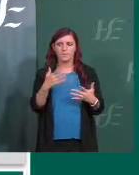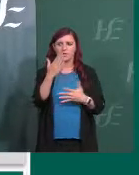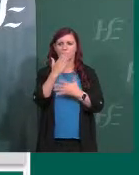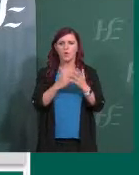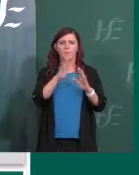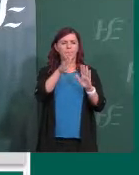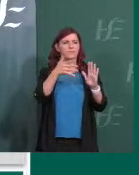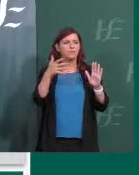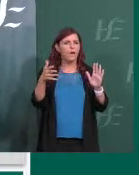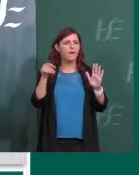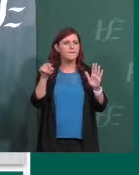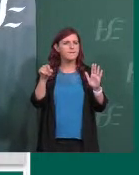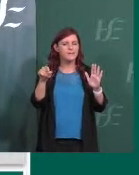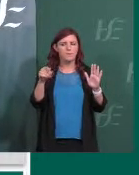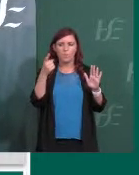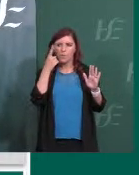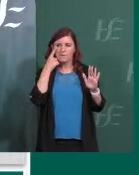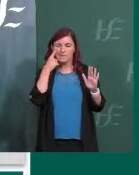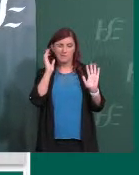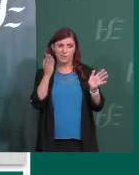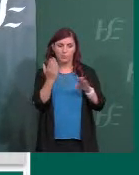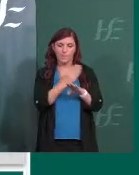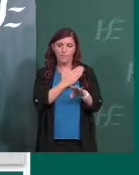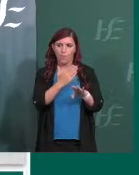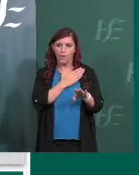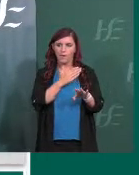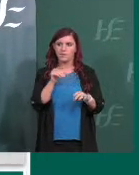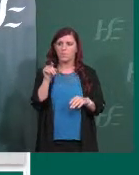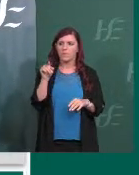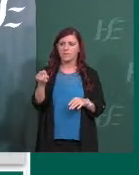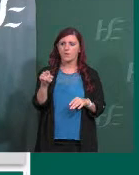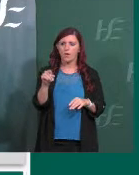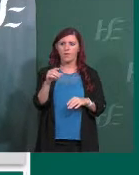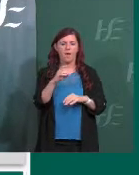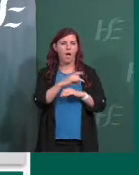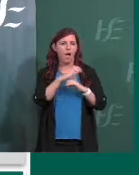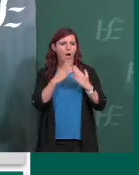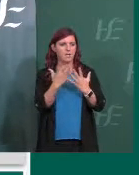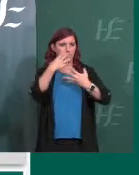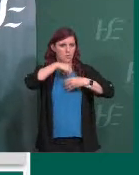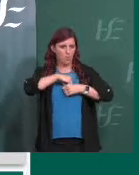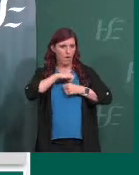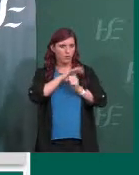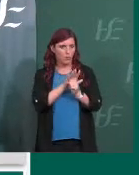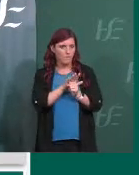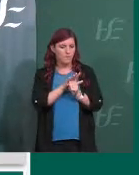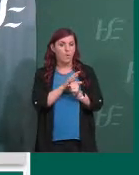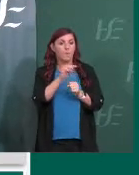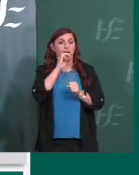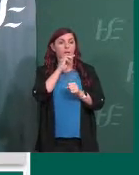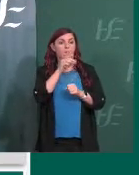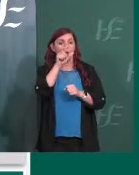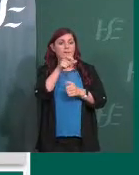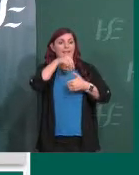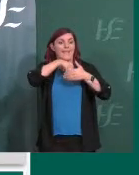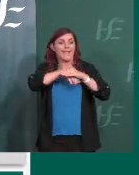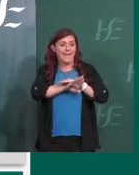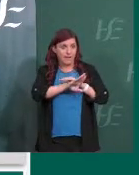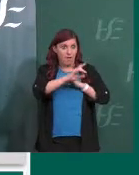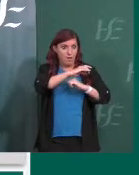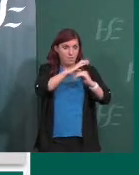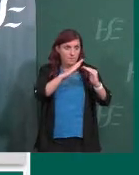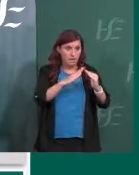graphs that you've seen before. And this illustrates the number of hospital-acquired